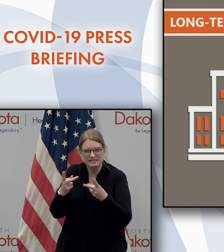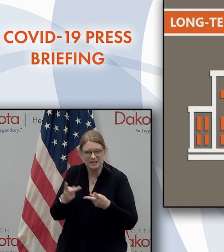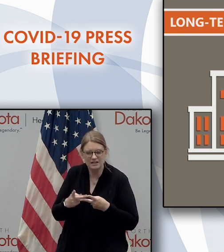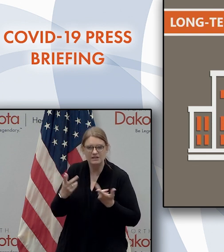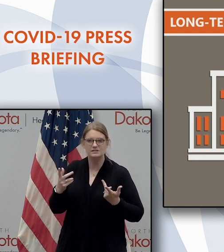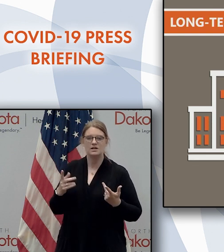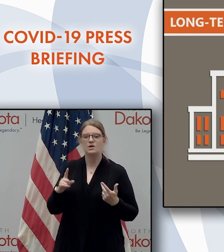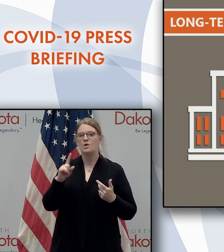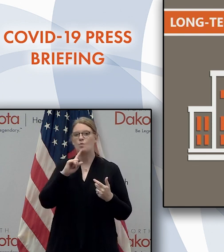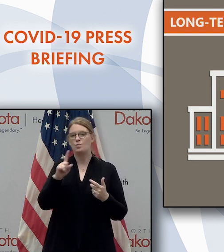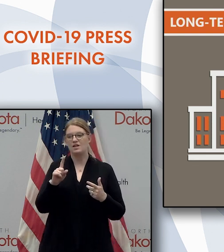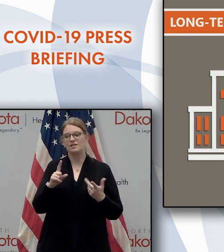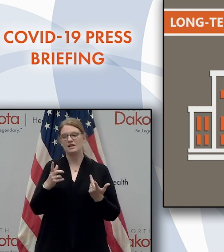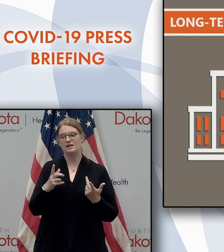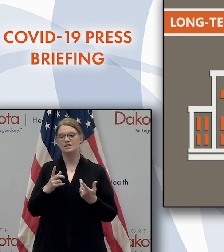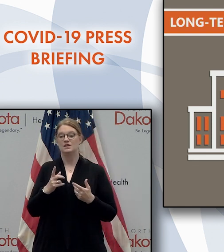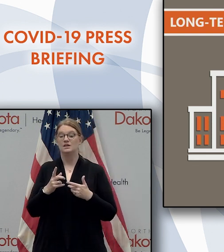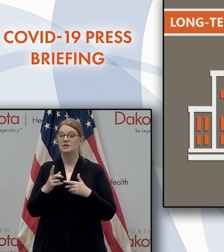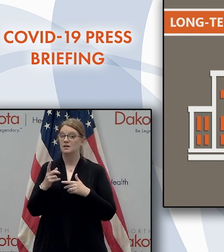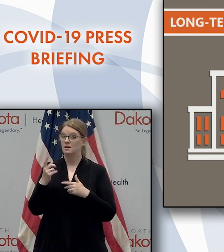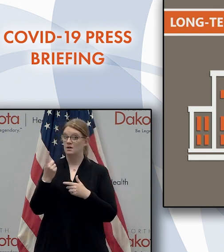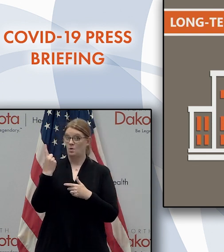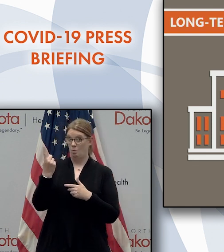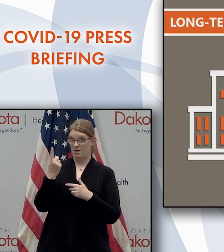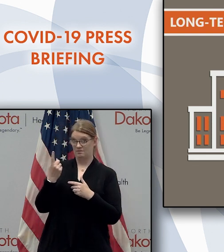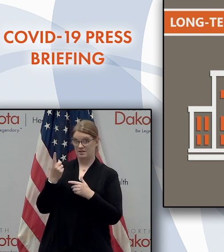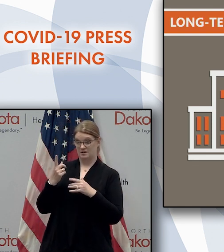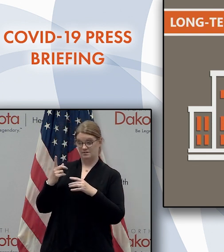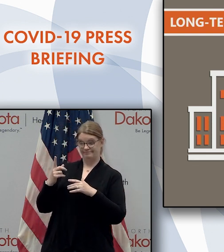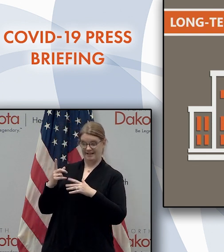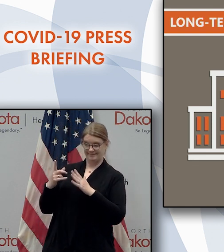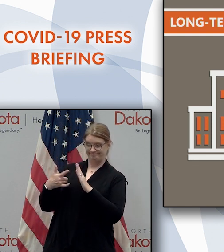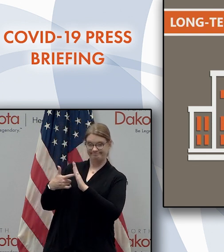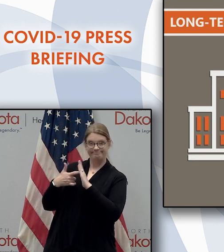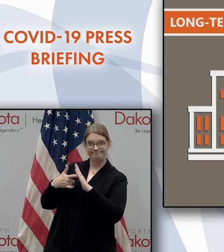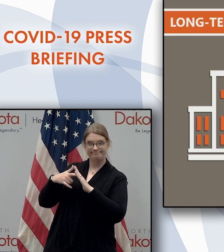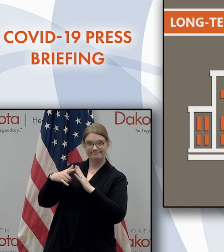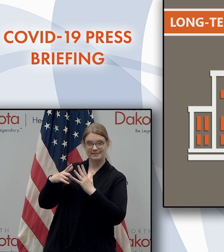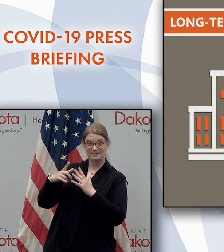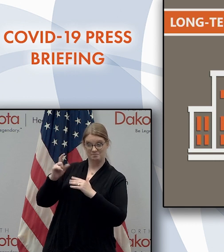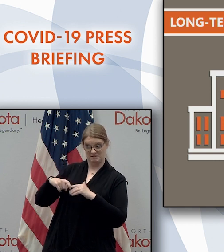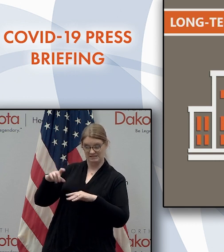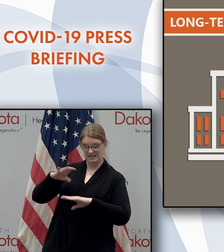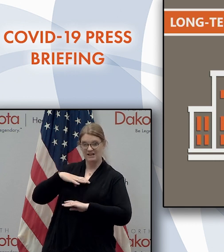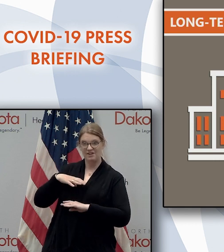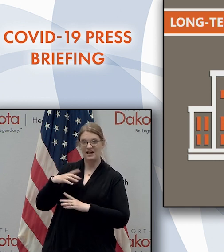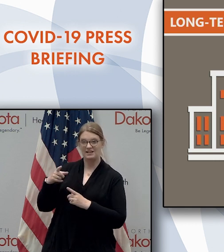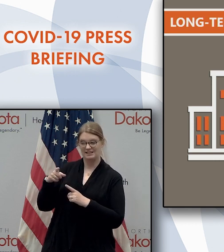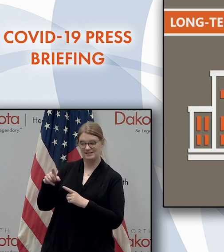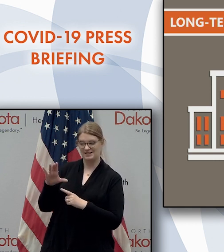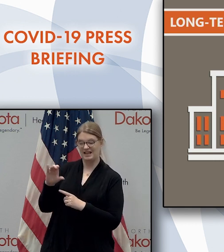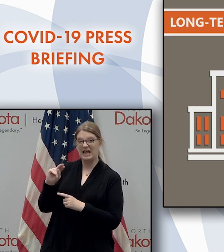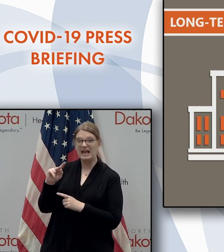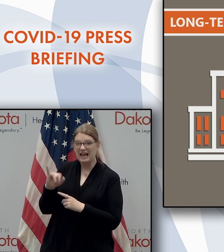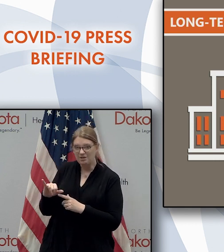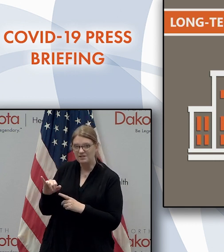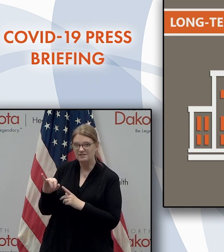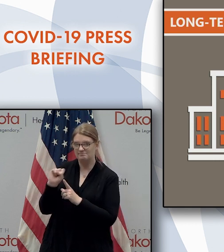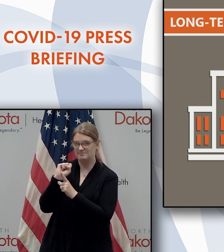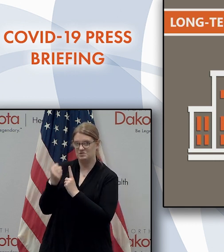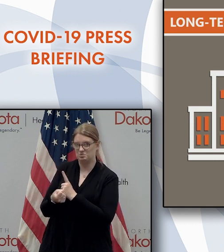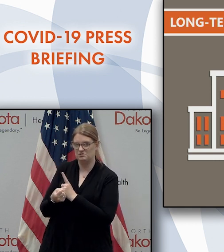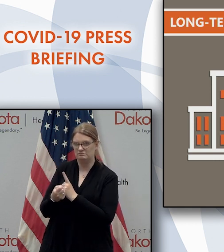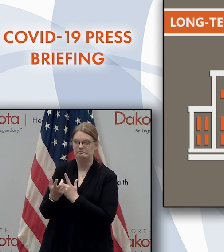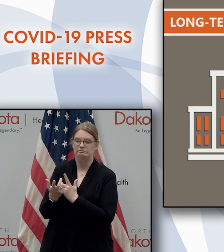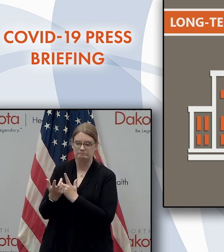again, we're using the prevalence in the county as a measure, because that's probably an indication of whether or not those long-term care workers might be